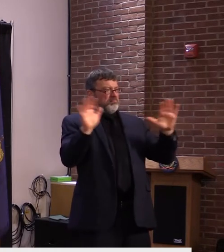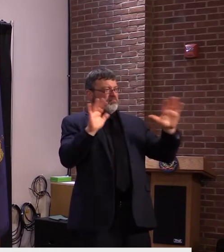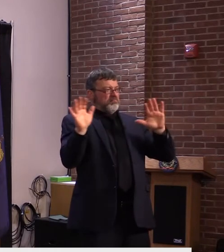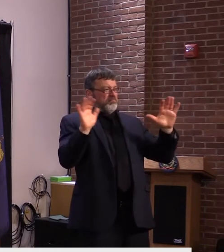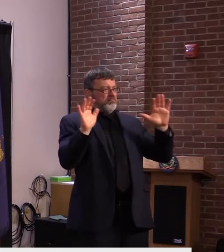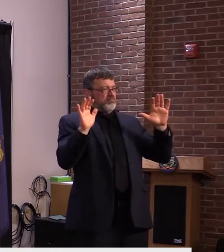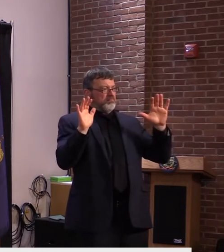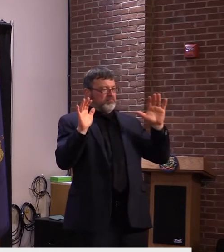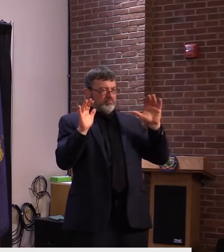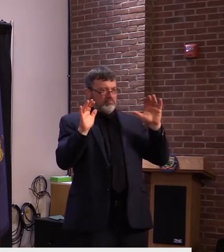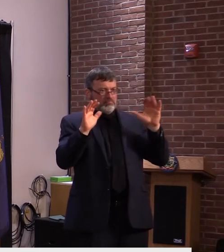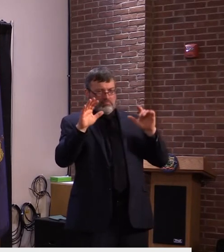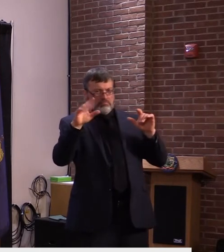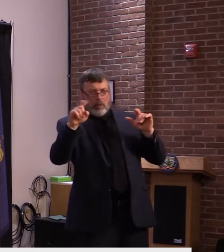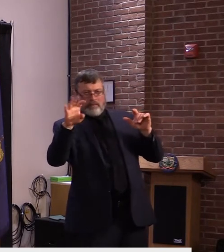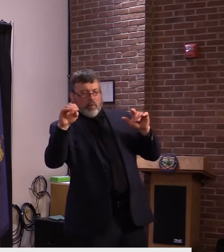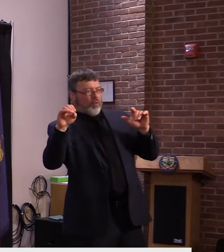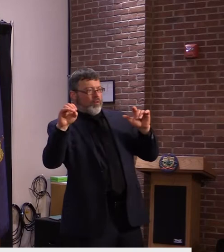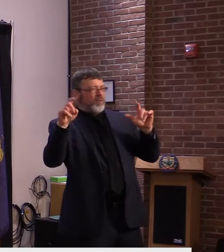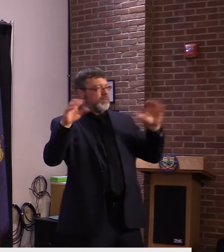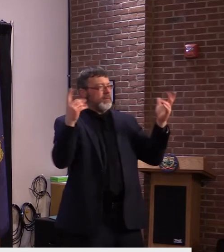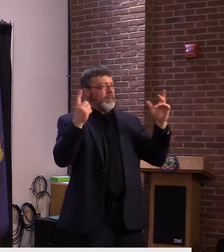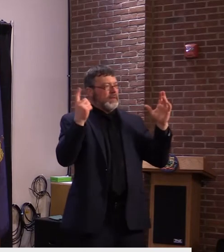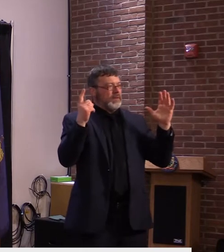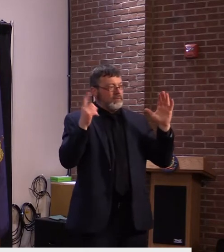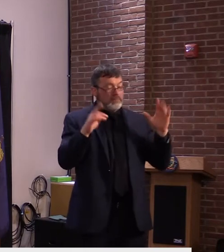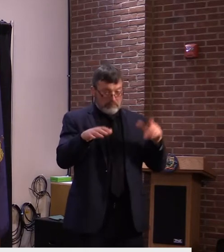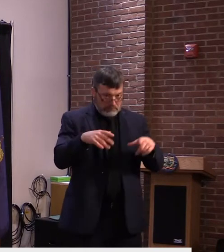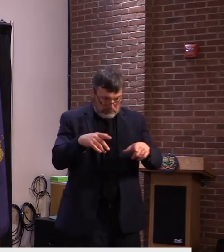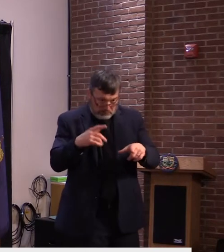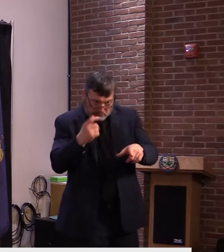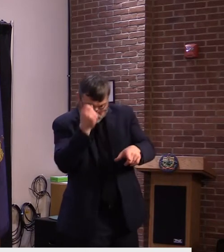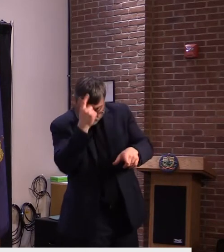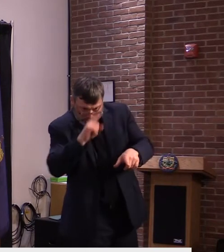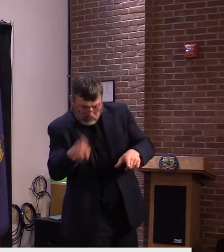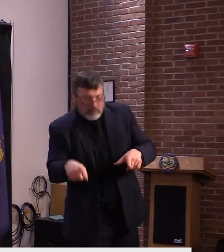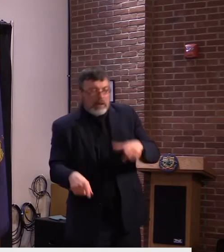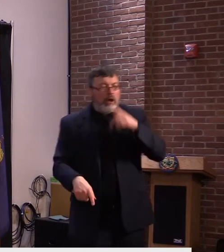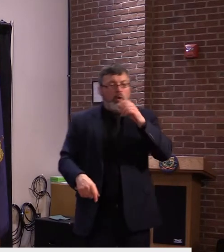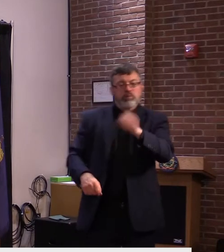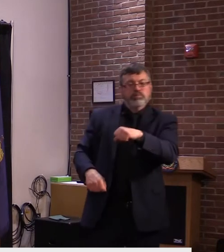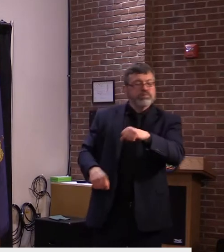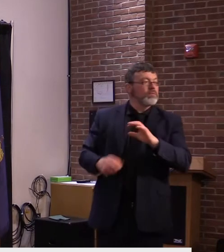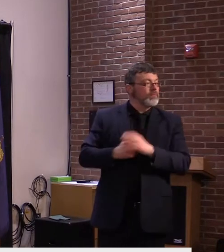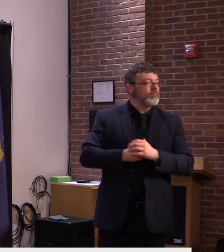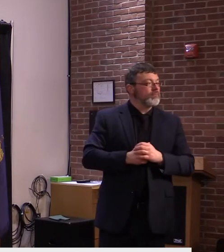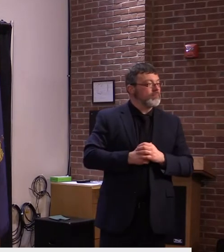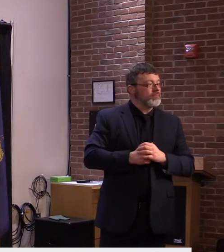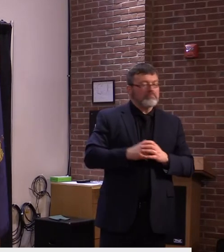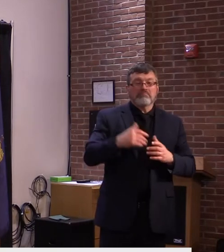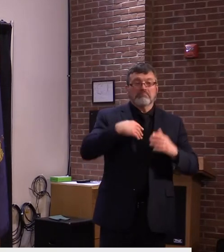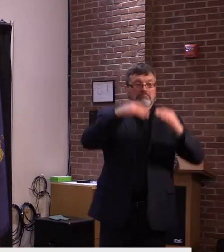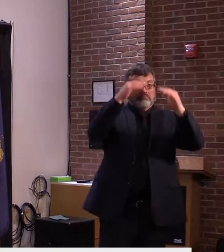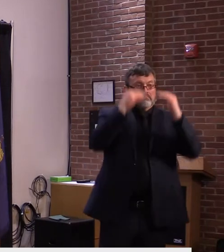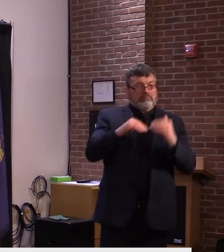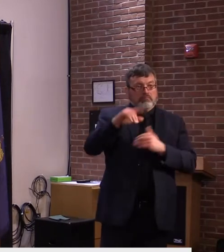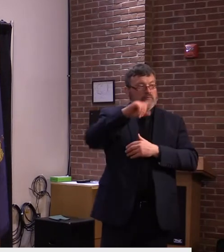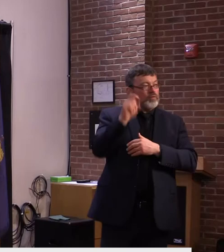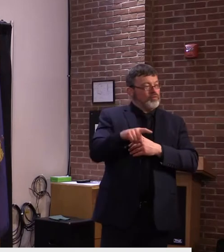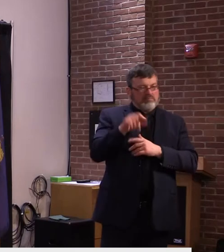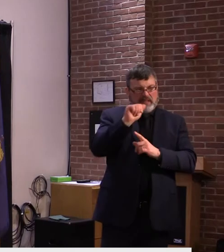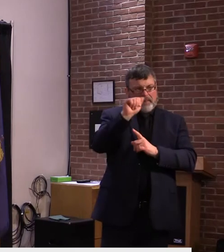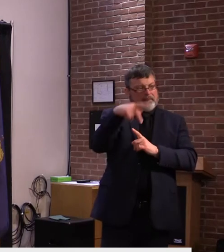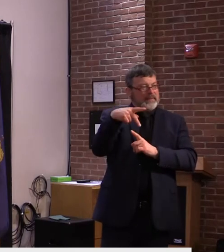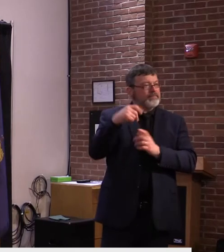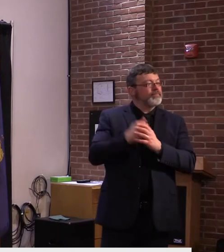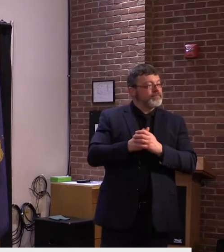Okay, thank you. Can you hear me okay now? Yes. Okay. And then, Governor, I was wondering if you have